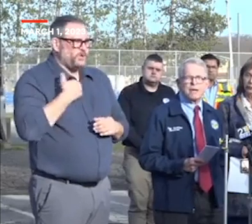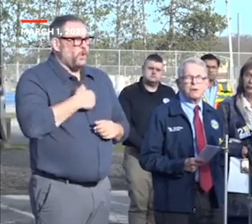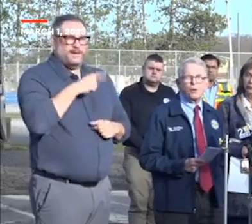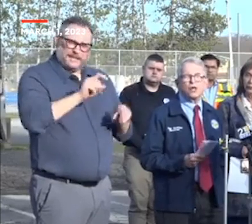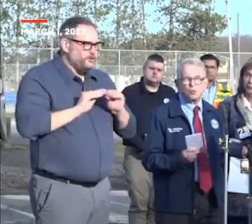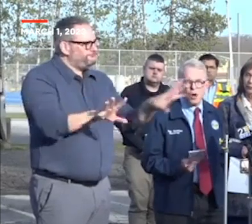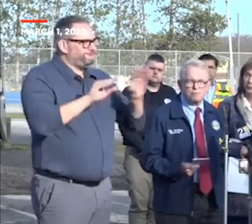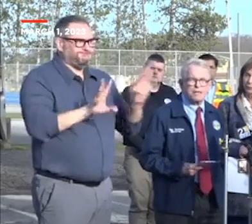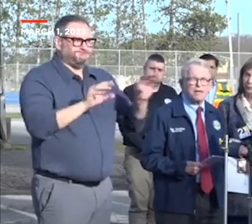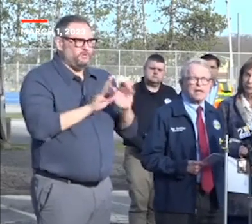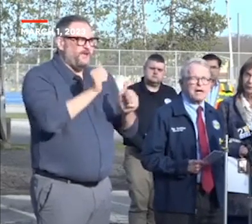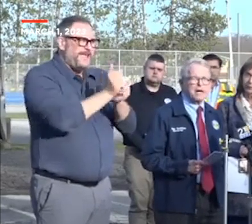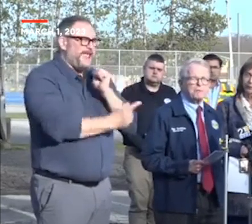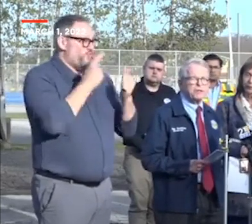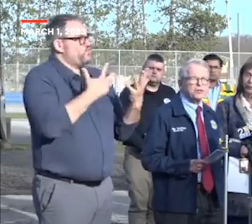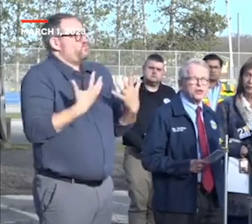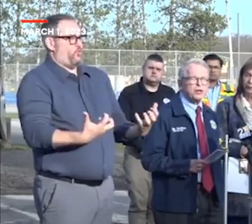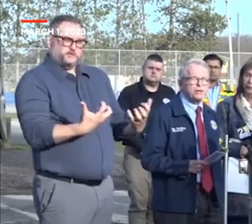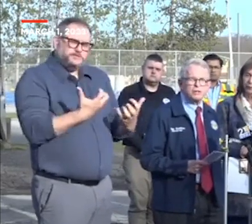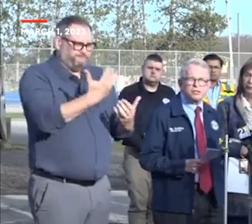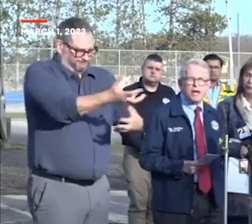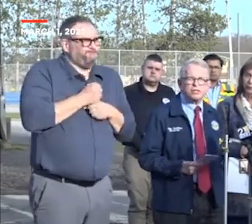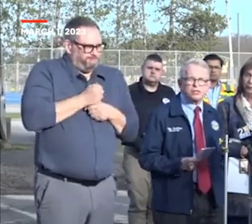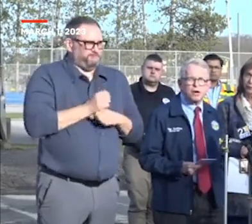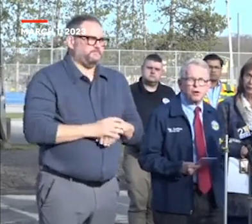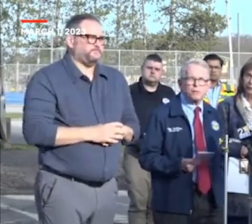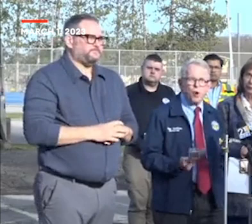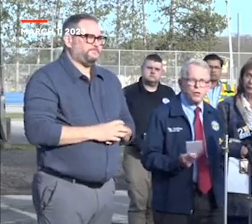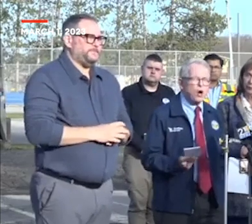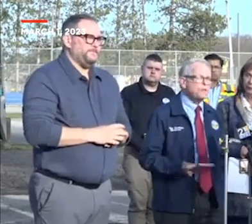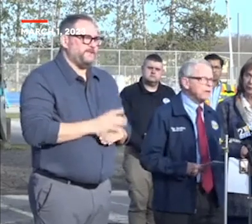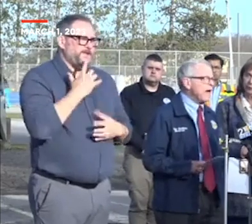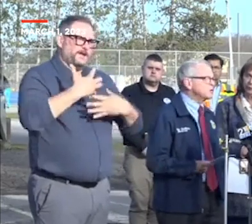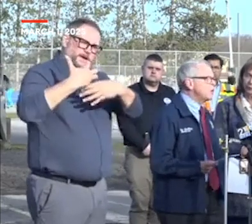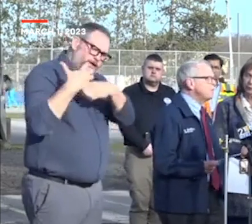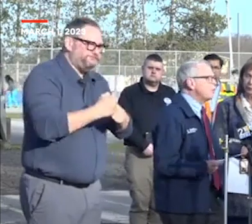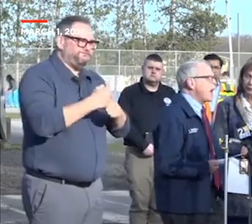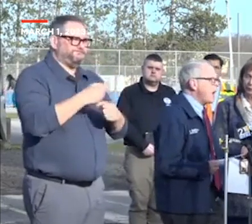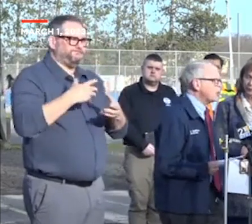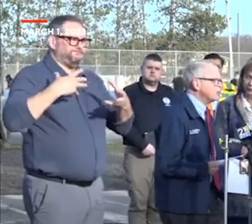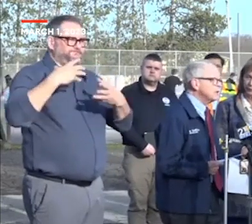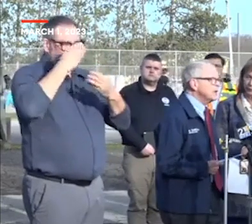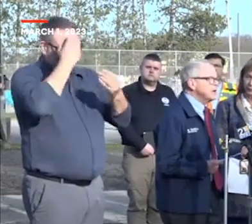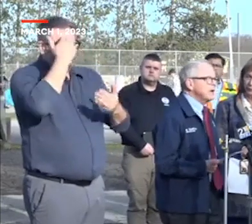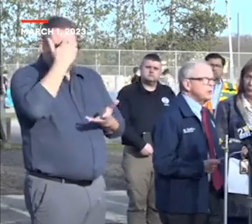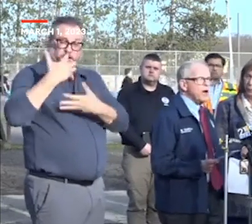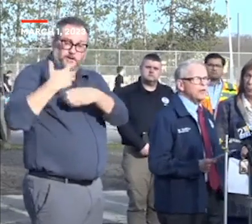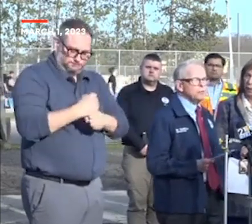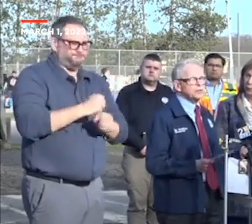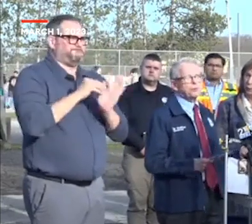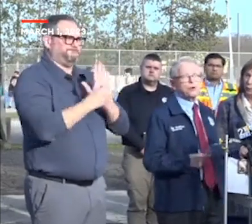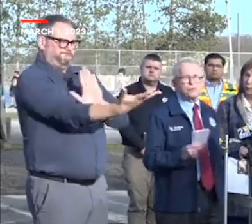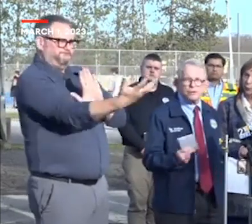to anybody that wants one. These are a good, concise summary of what we know for the last 24 hours. And